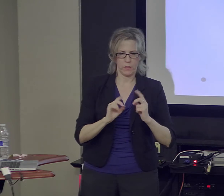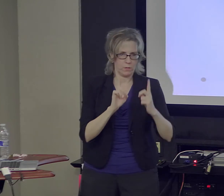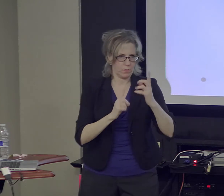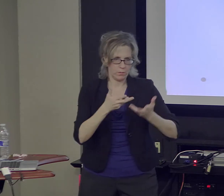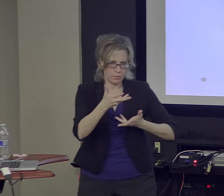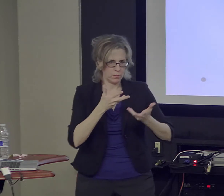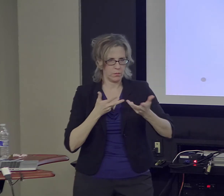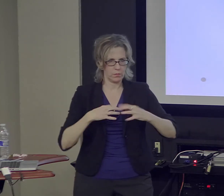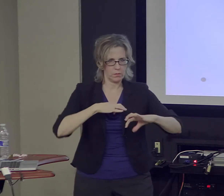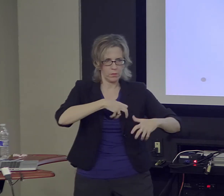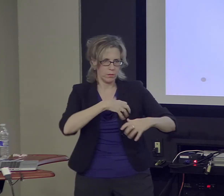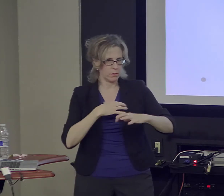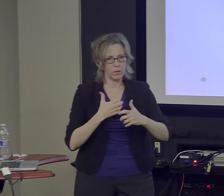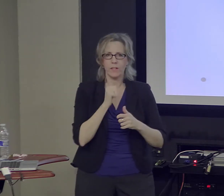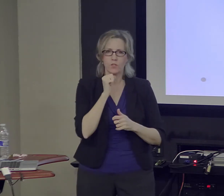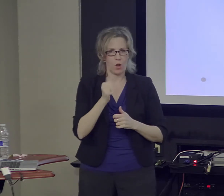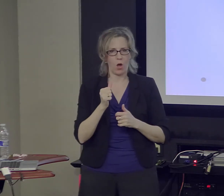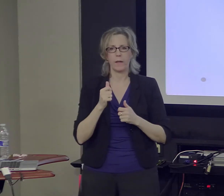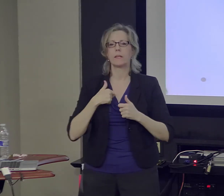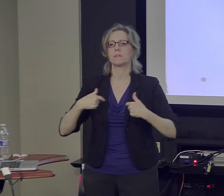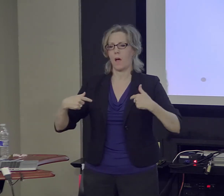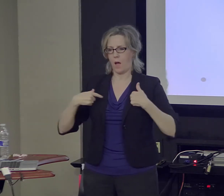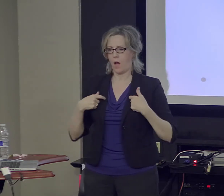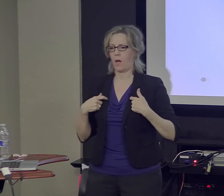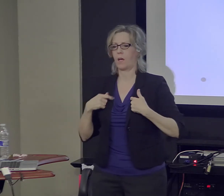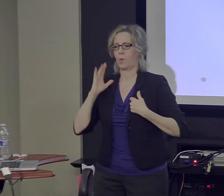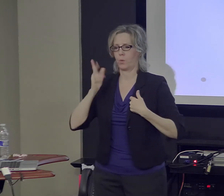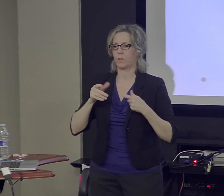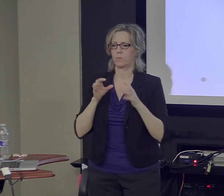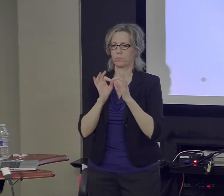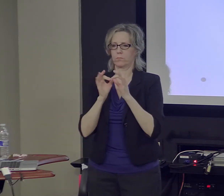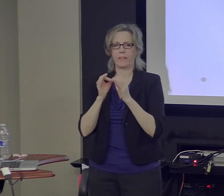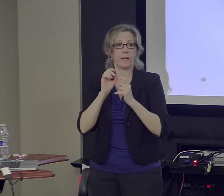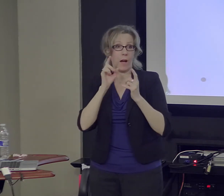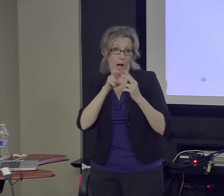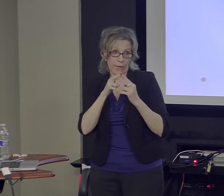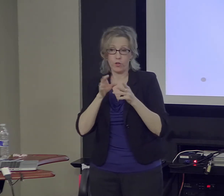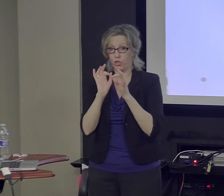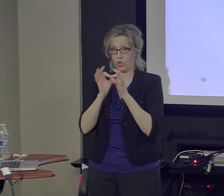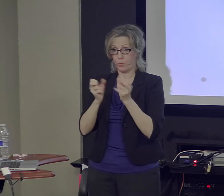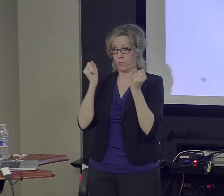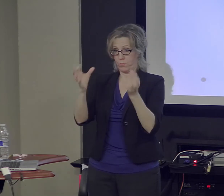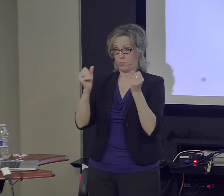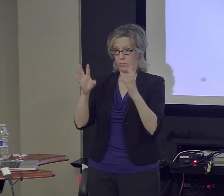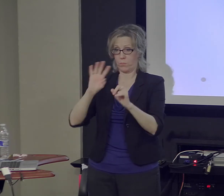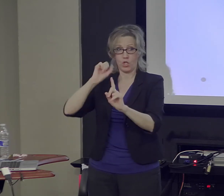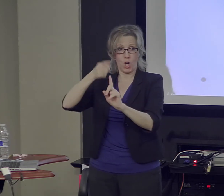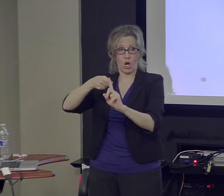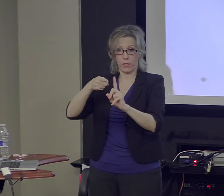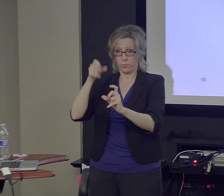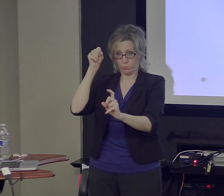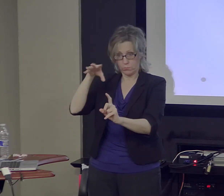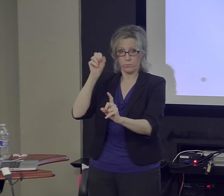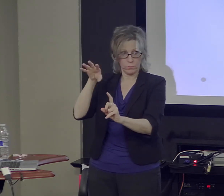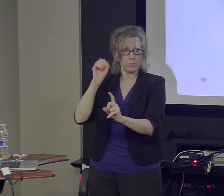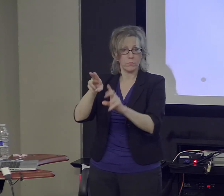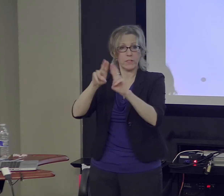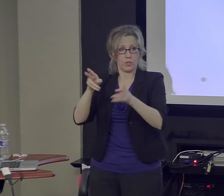study, it's distinct from negotiated contact signs or contact languages, if we